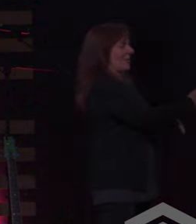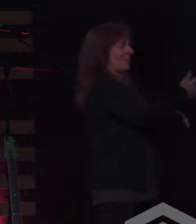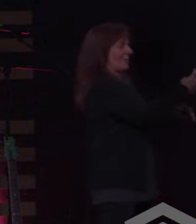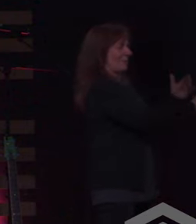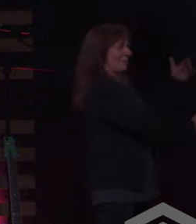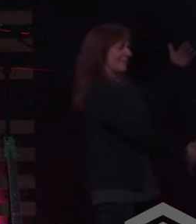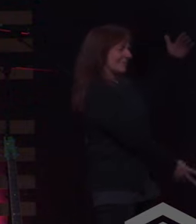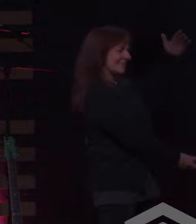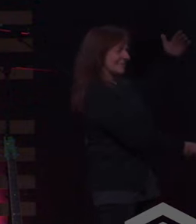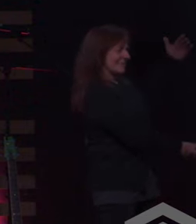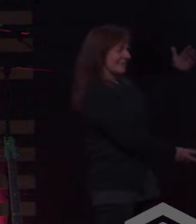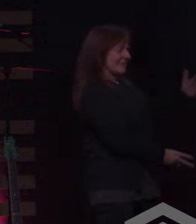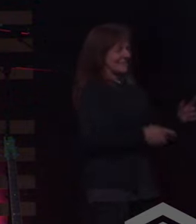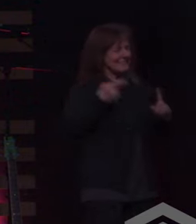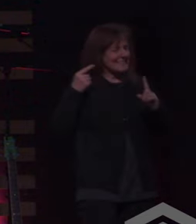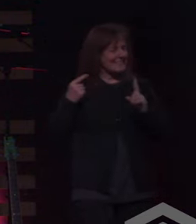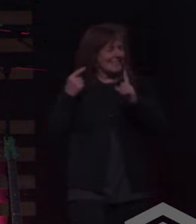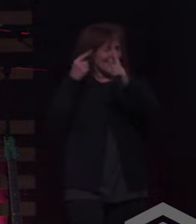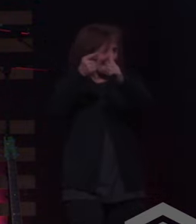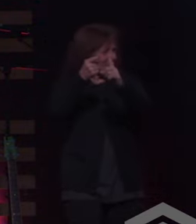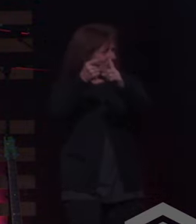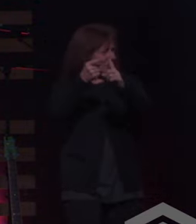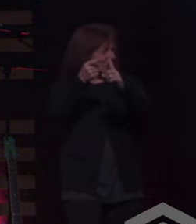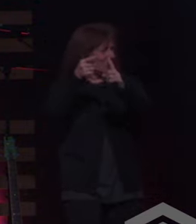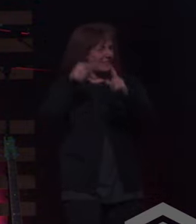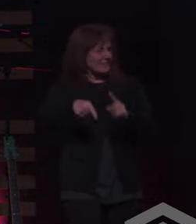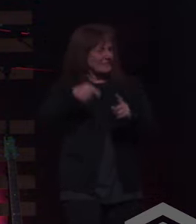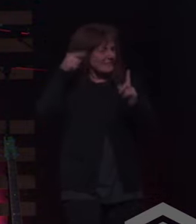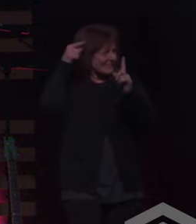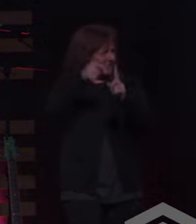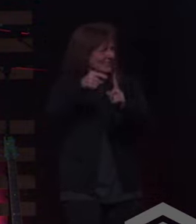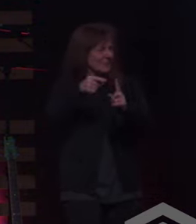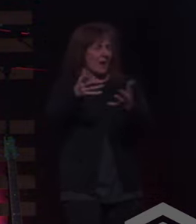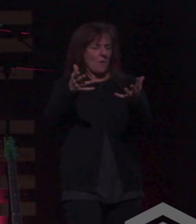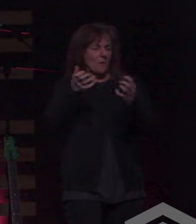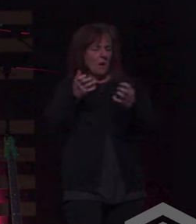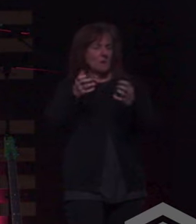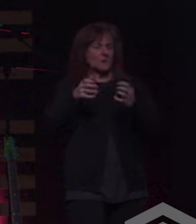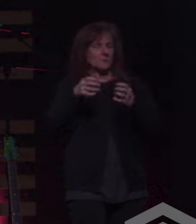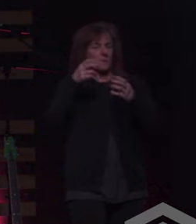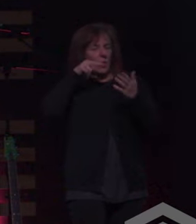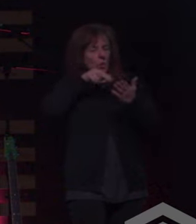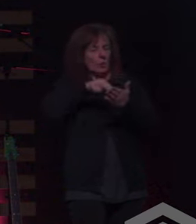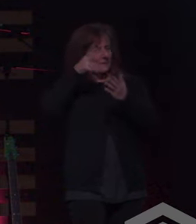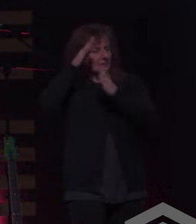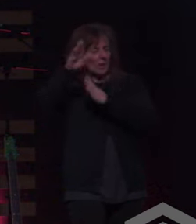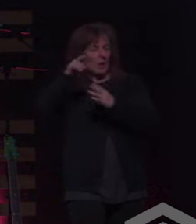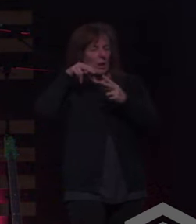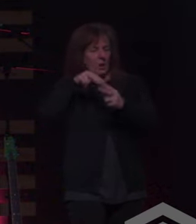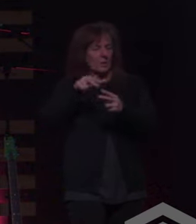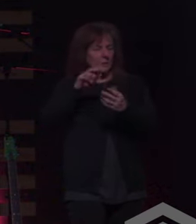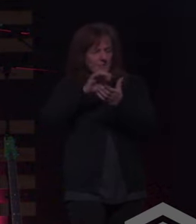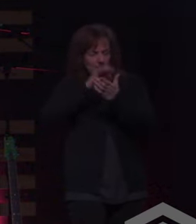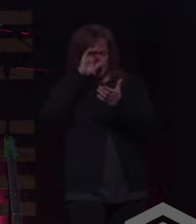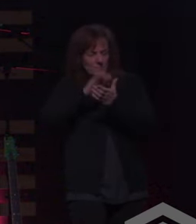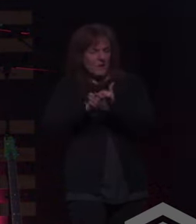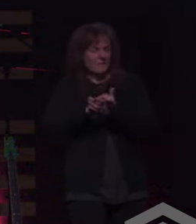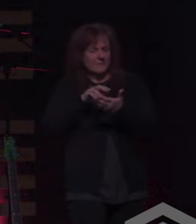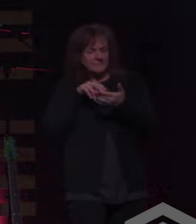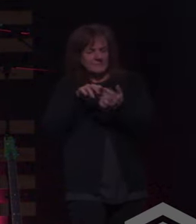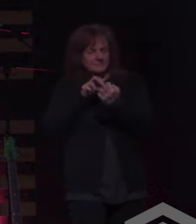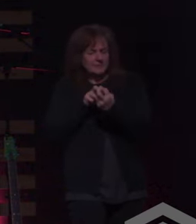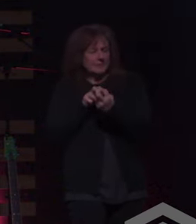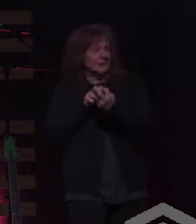being intentional? When we become intentional, when we actually start spending time, taking time, doing these things, you will